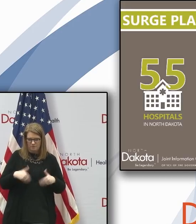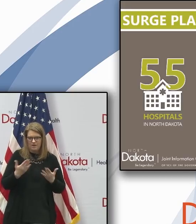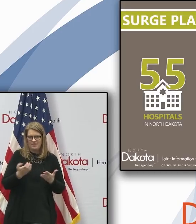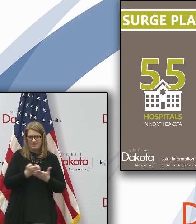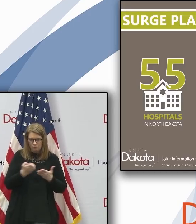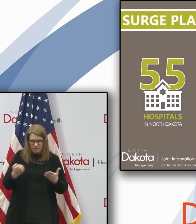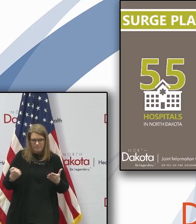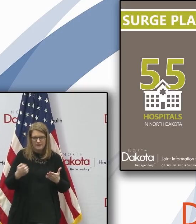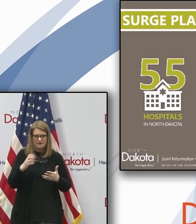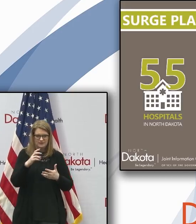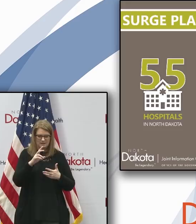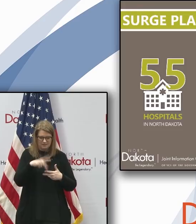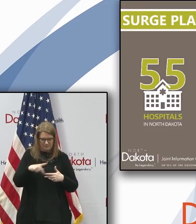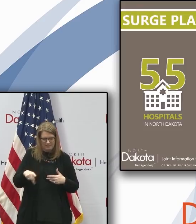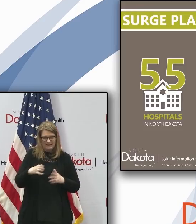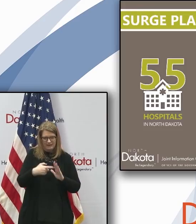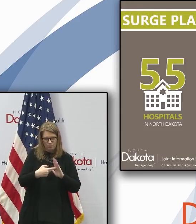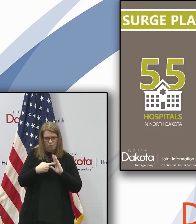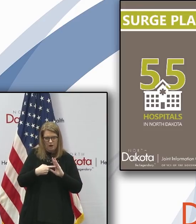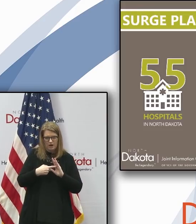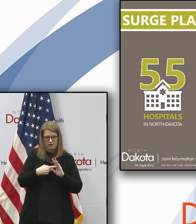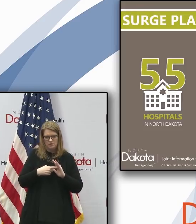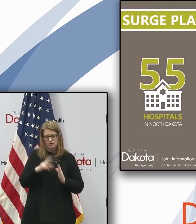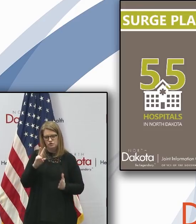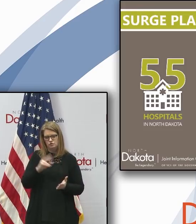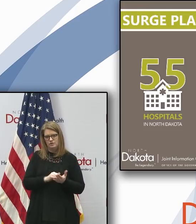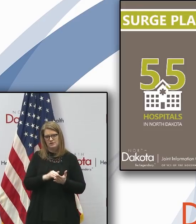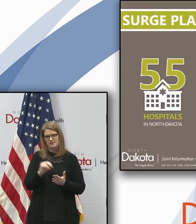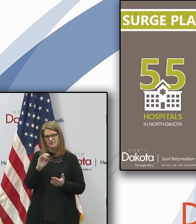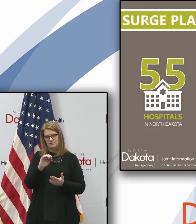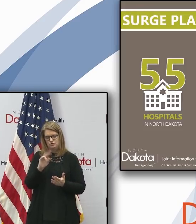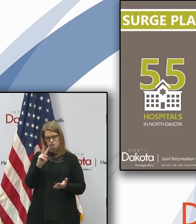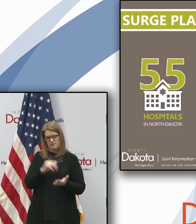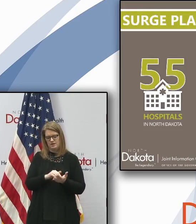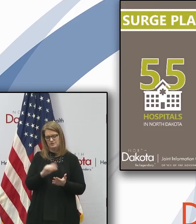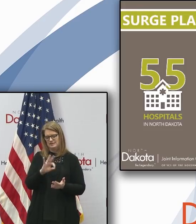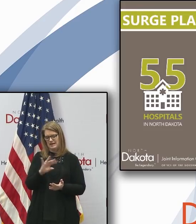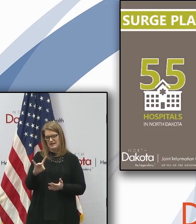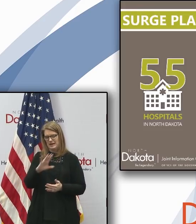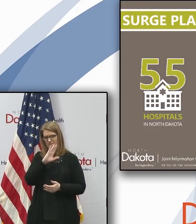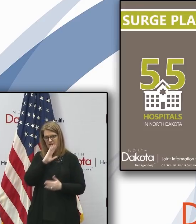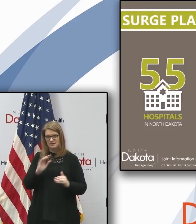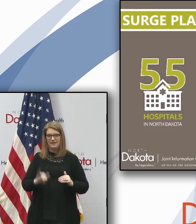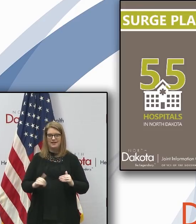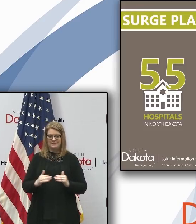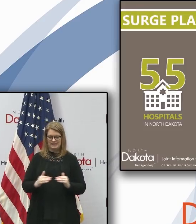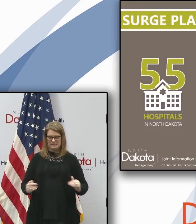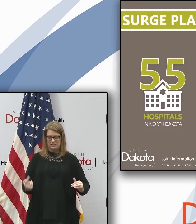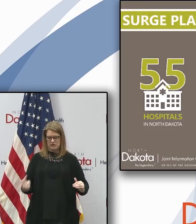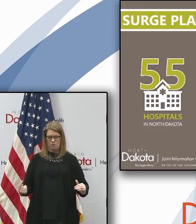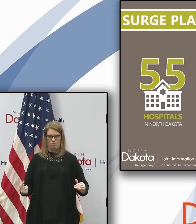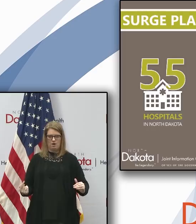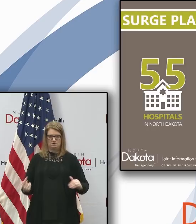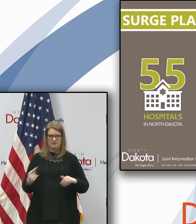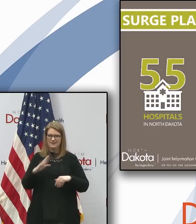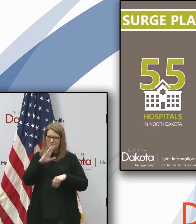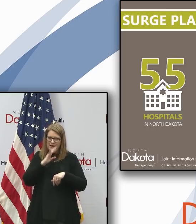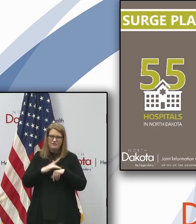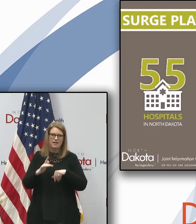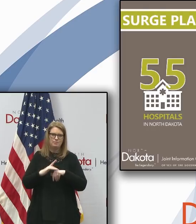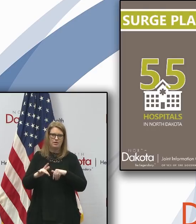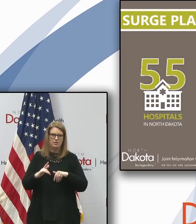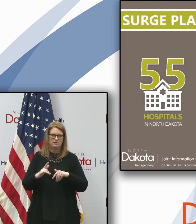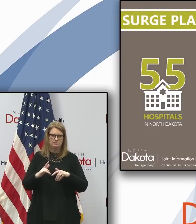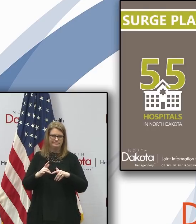equipment and the PPE required, 2,098 beds. So that's the Tier 1 capacity for our hospitals.